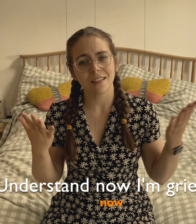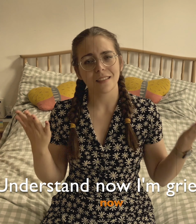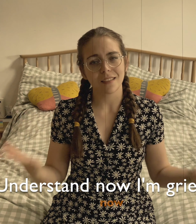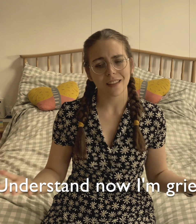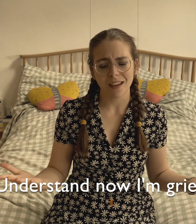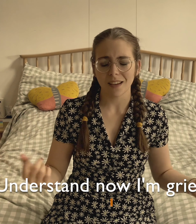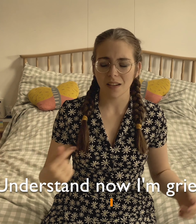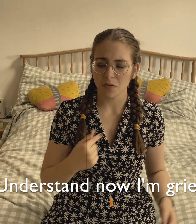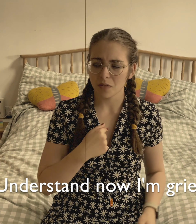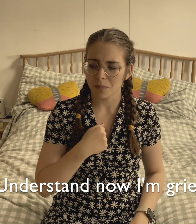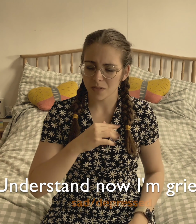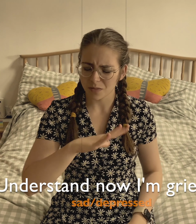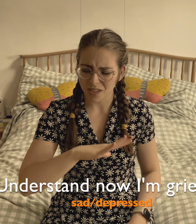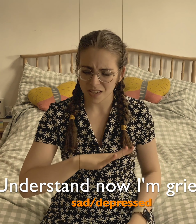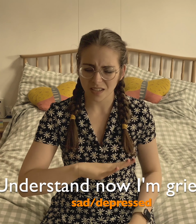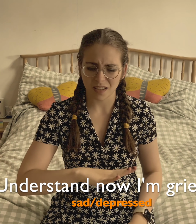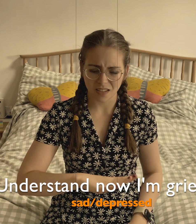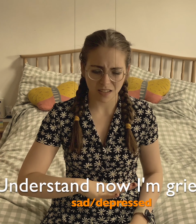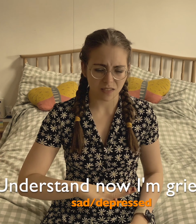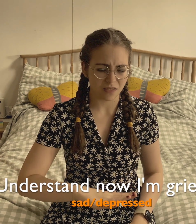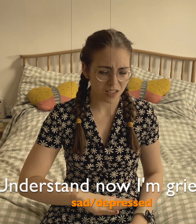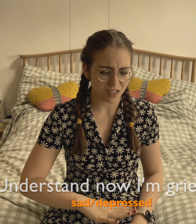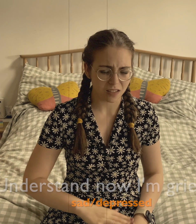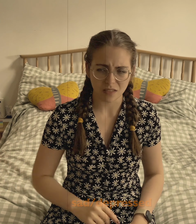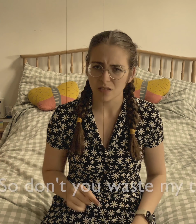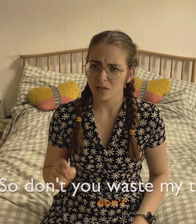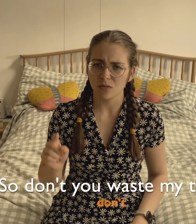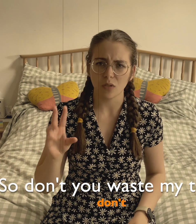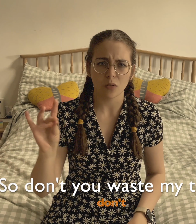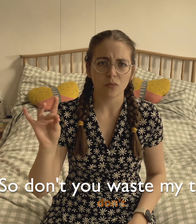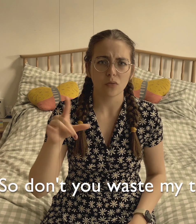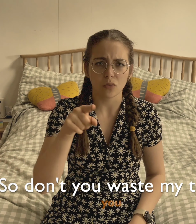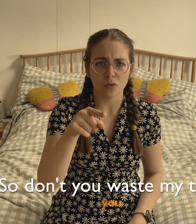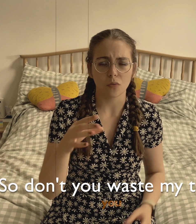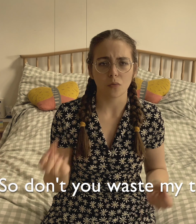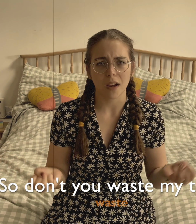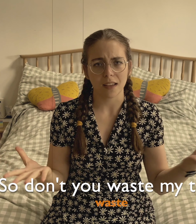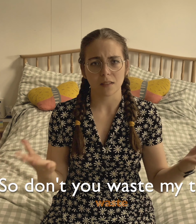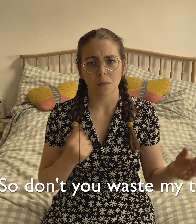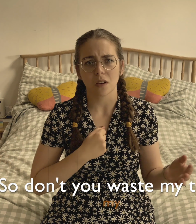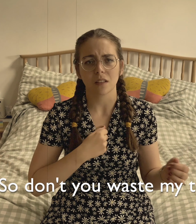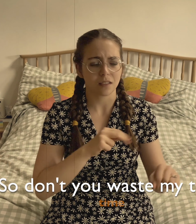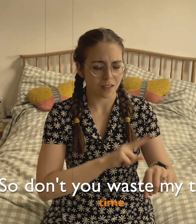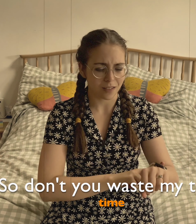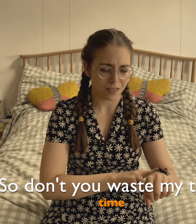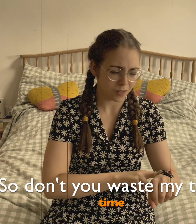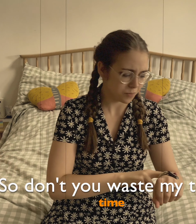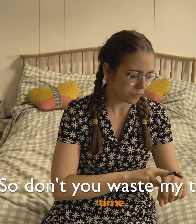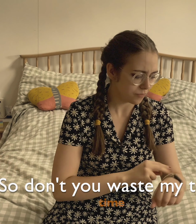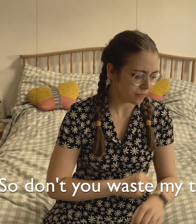Understand now I'm grieving, so don't you waste my time.